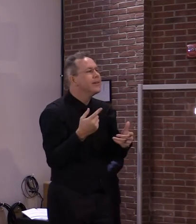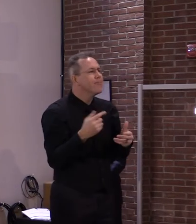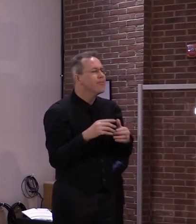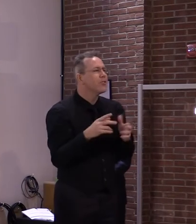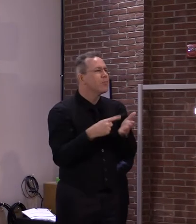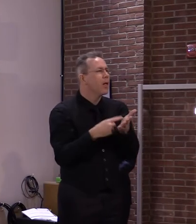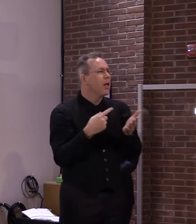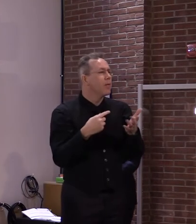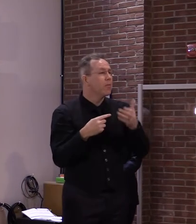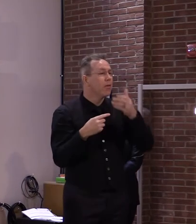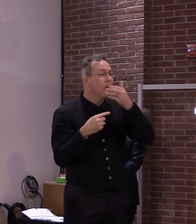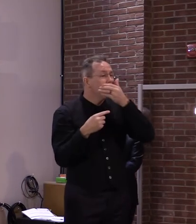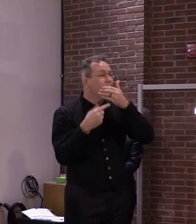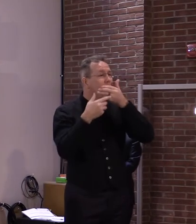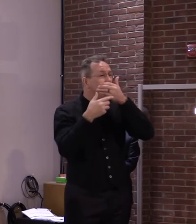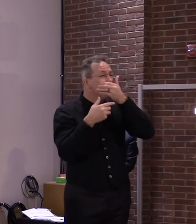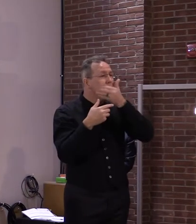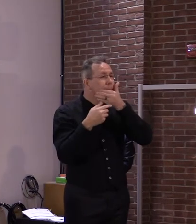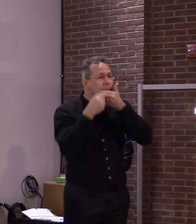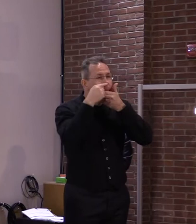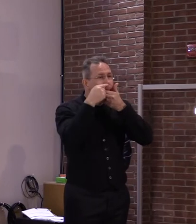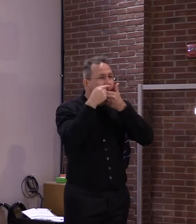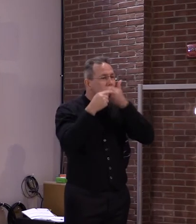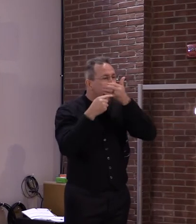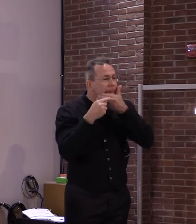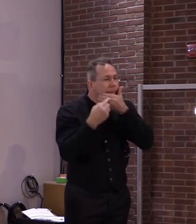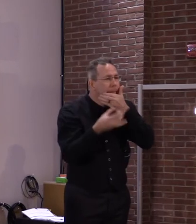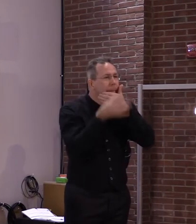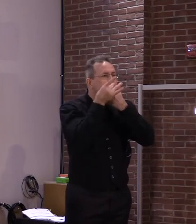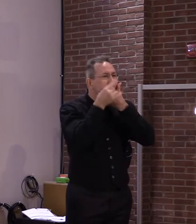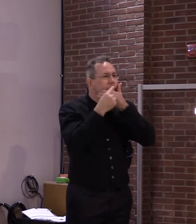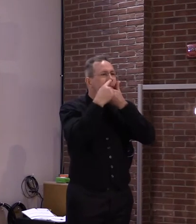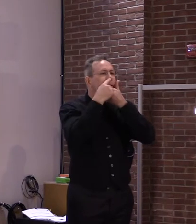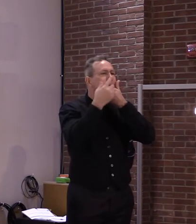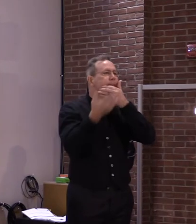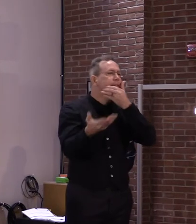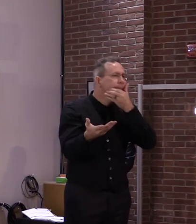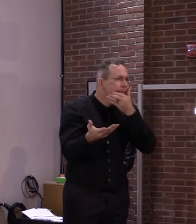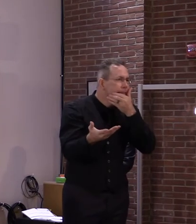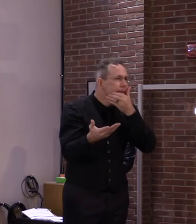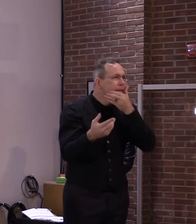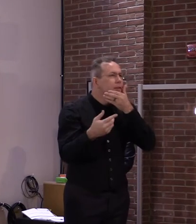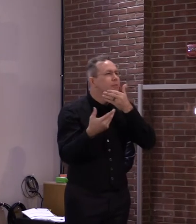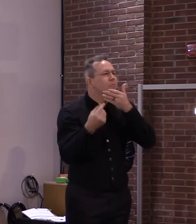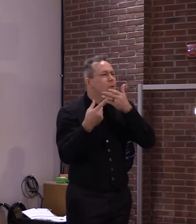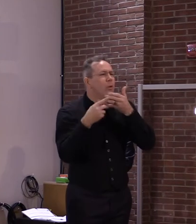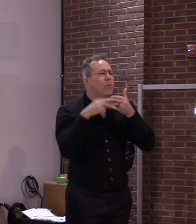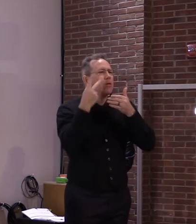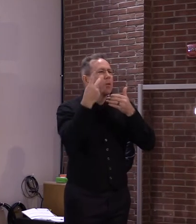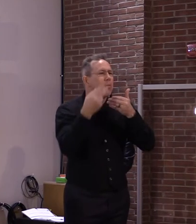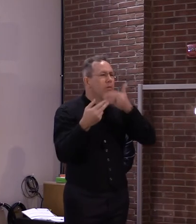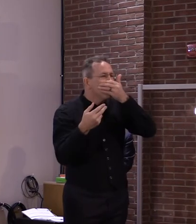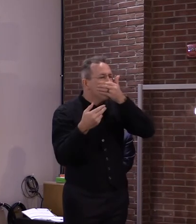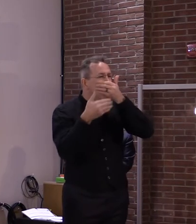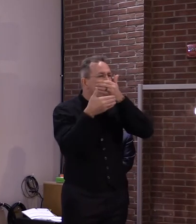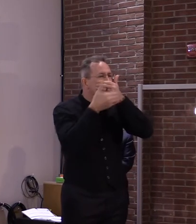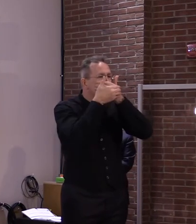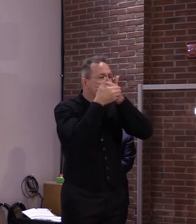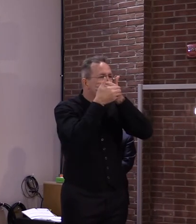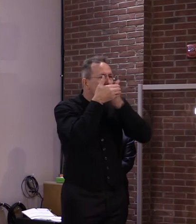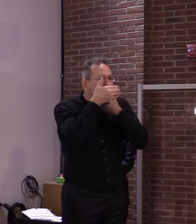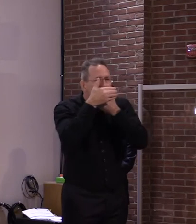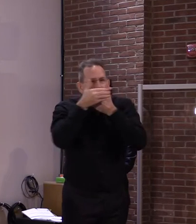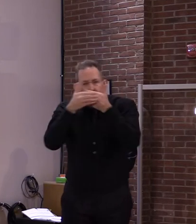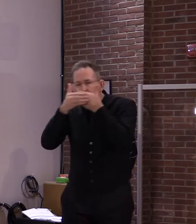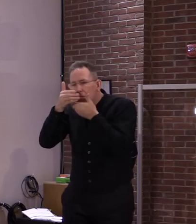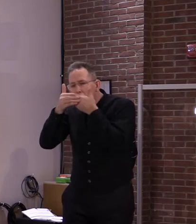completely being stable on your face so to speak this would help that and that there's oftentimes